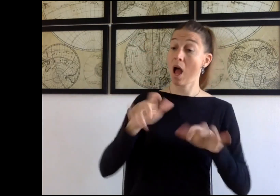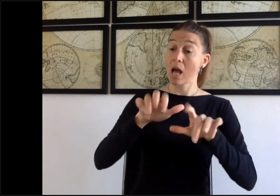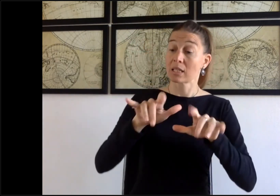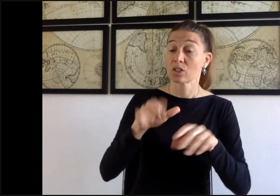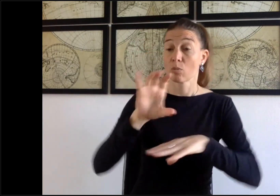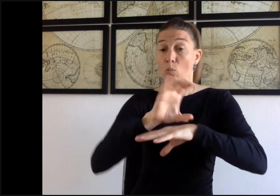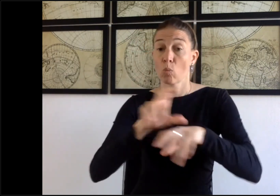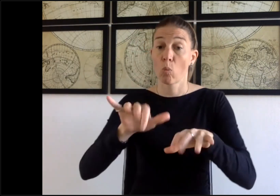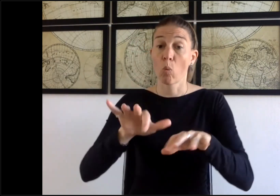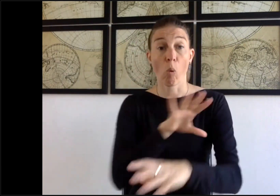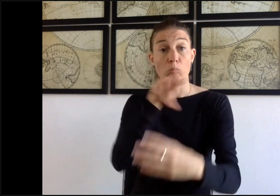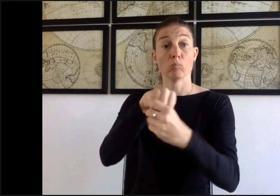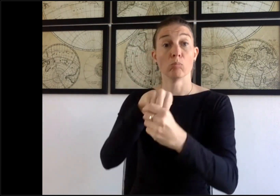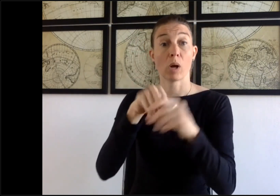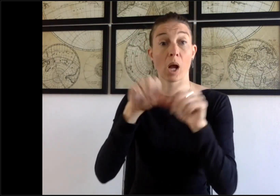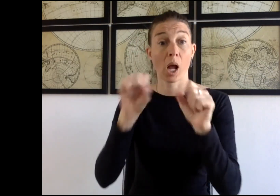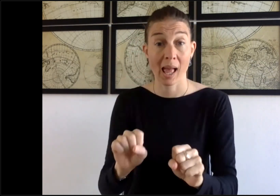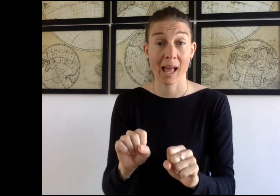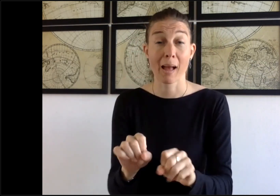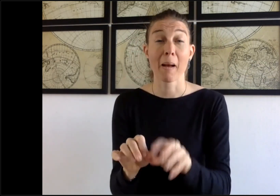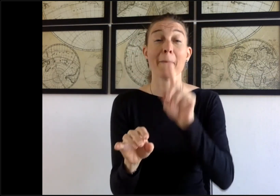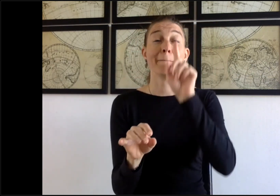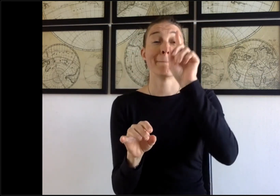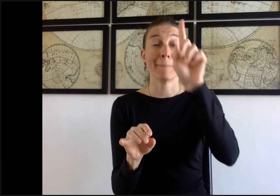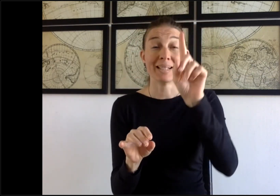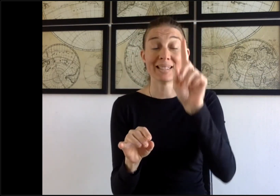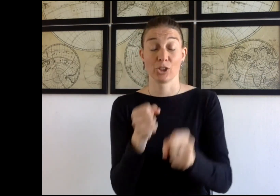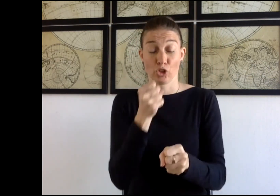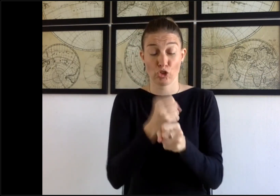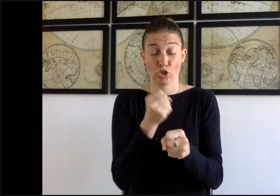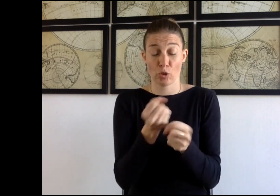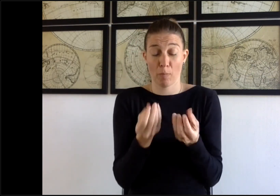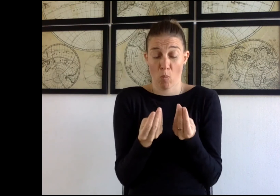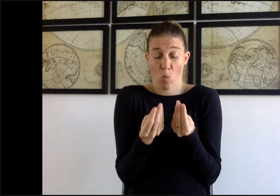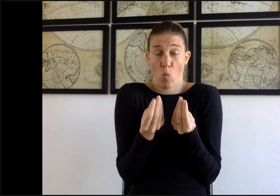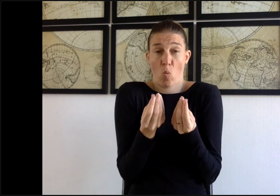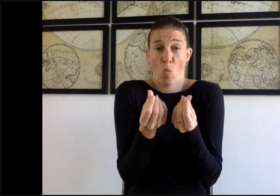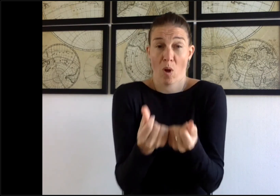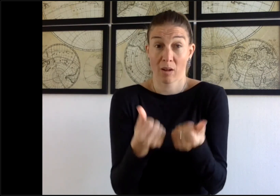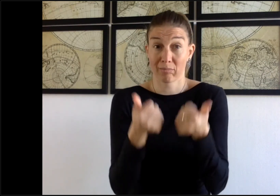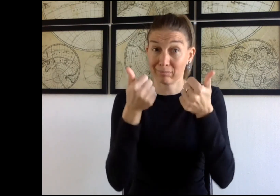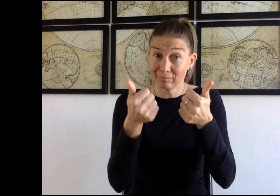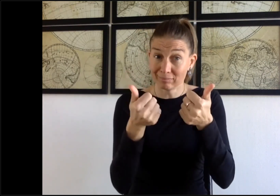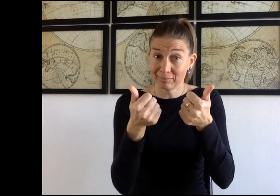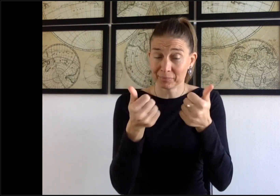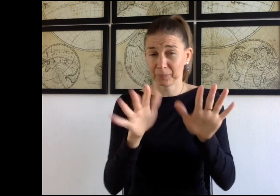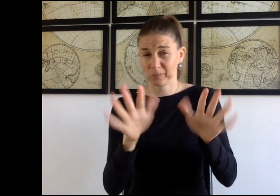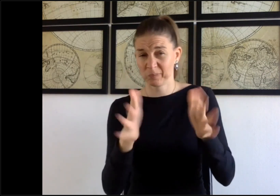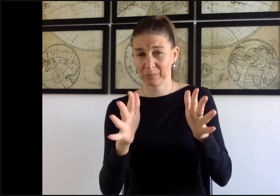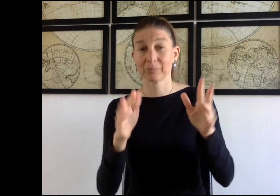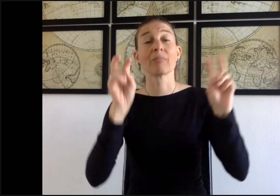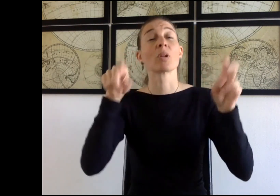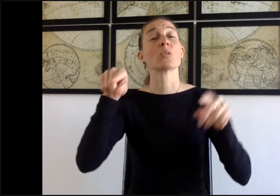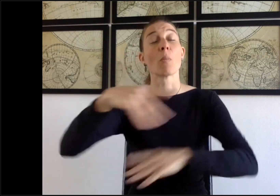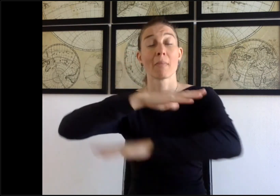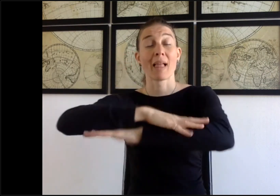very clear concerns around job quality. And when we talk about the platform economy, I think we're really talking about the